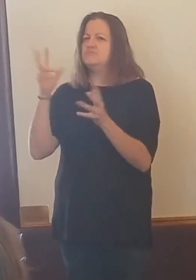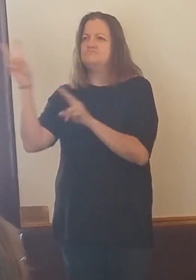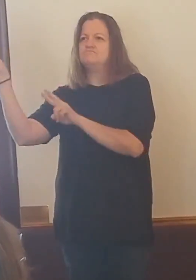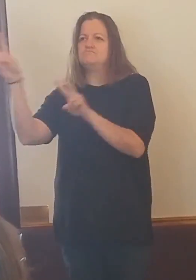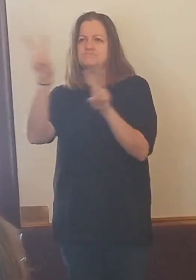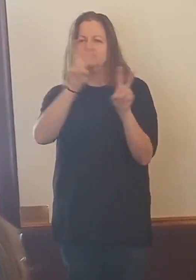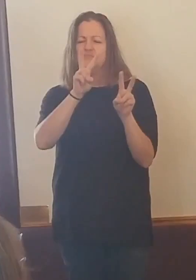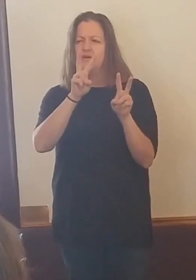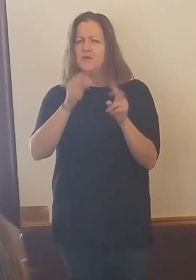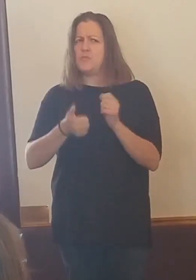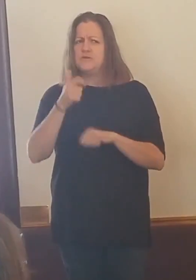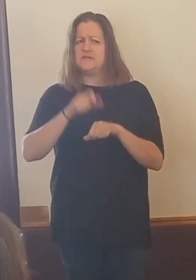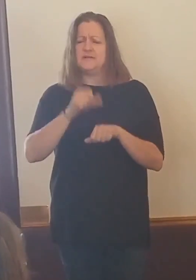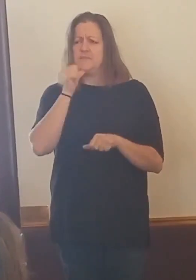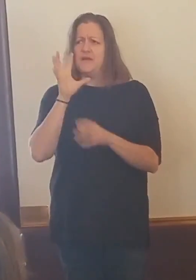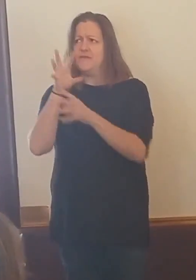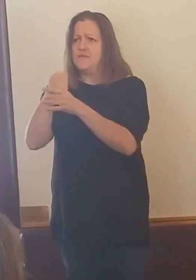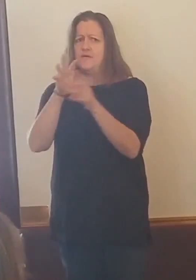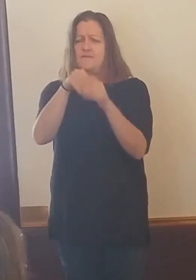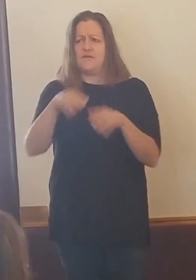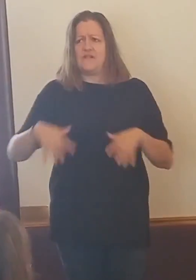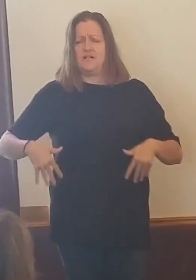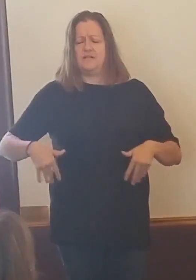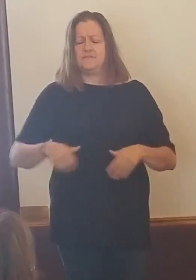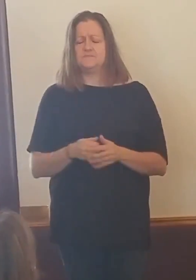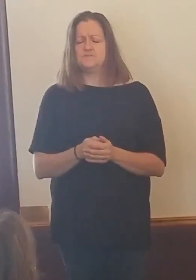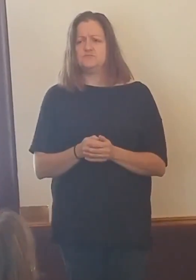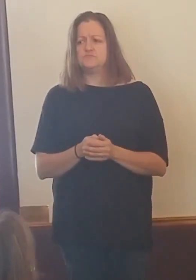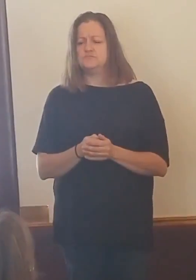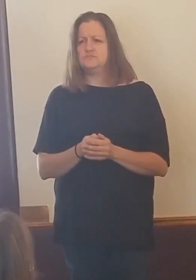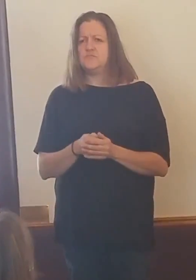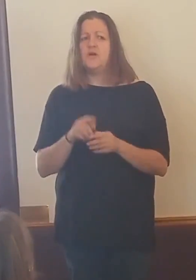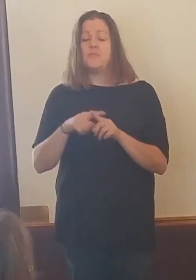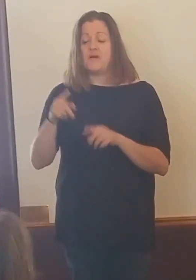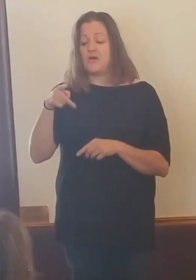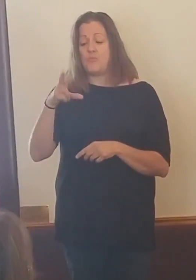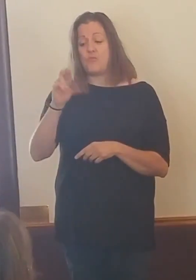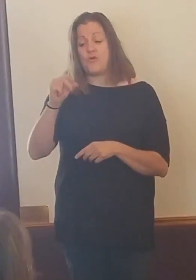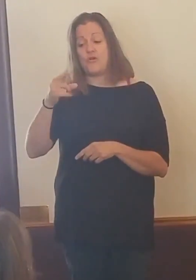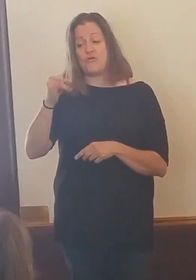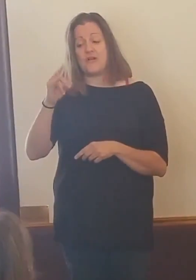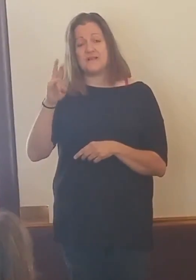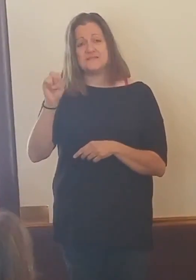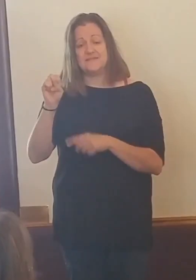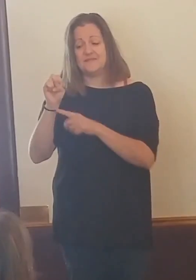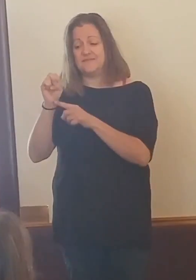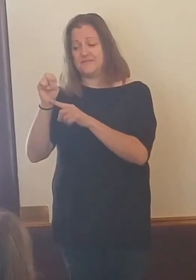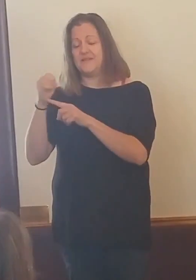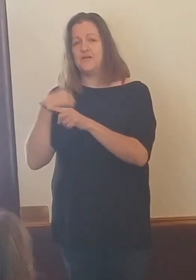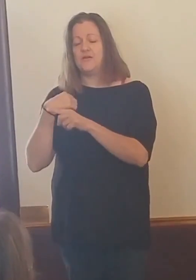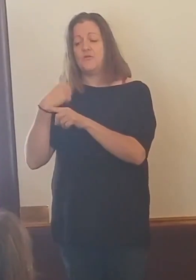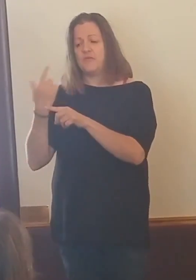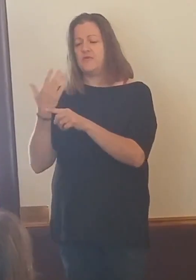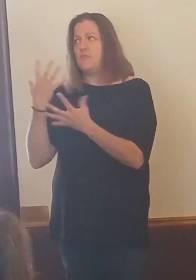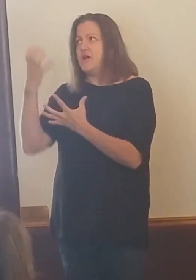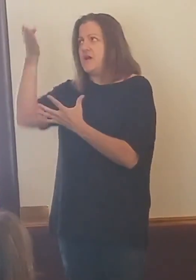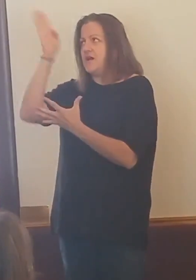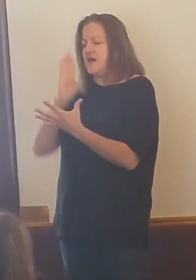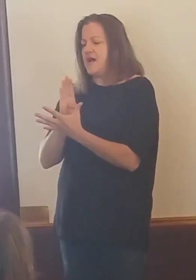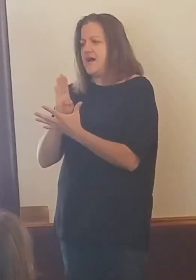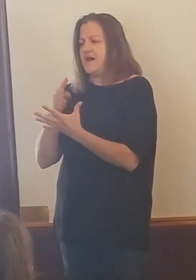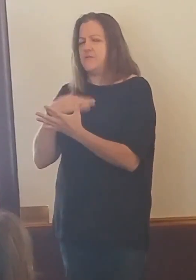go sometimes in our lives. And then we followed our progressive footsteps, letting God take us